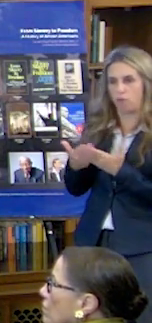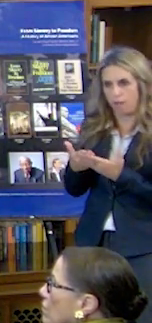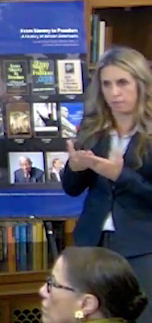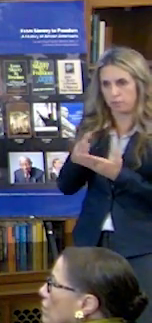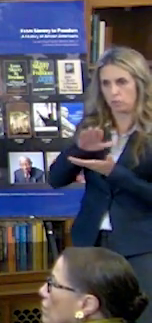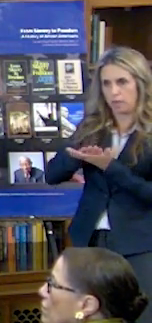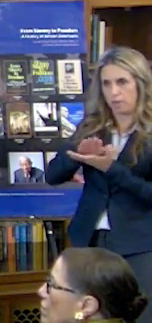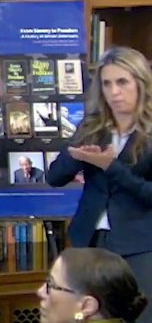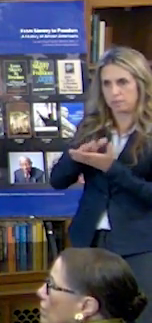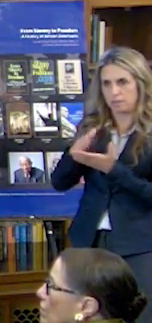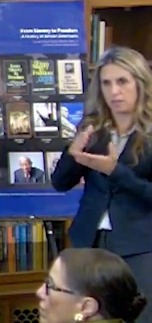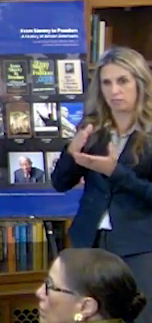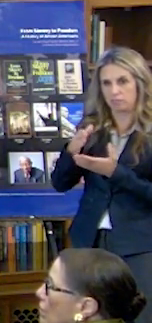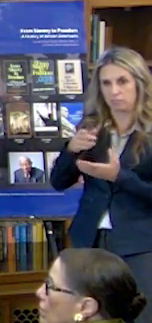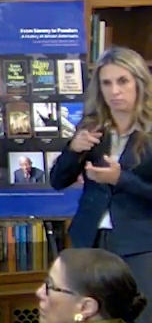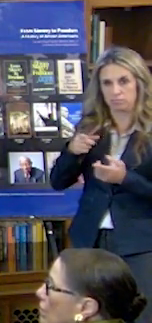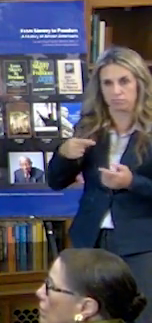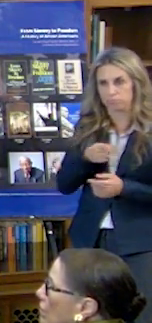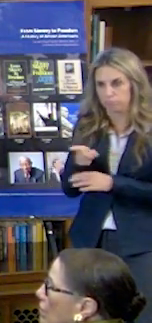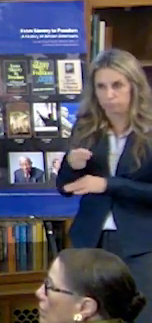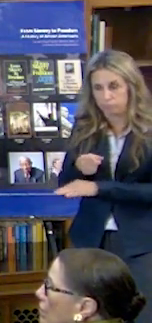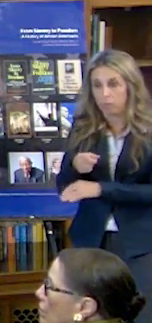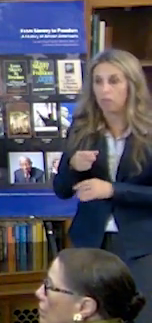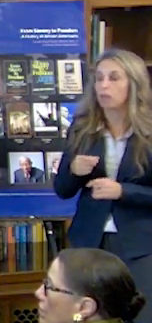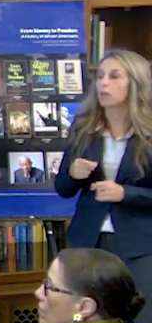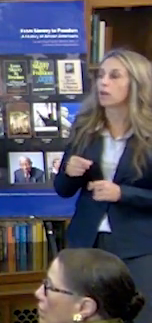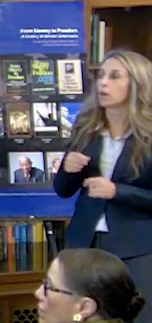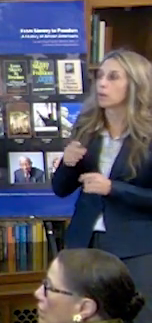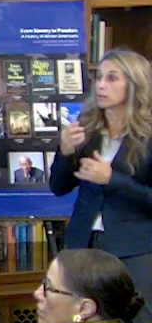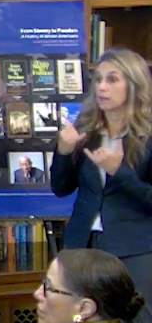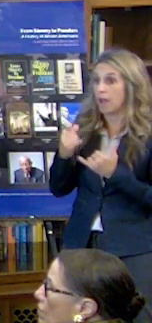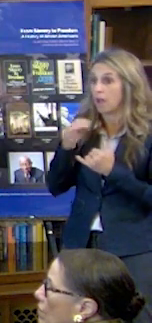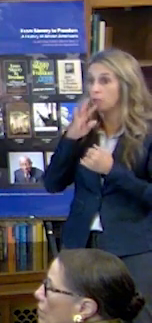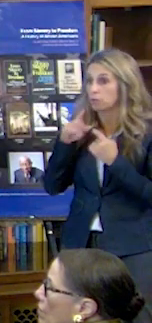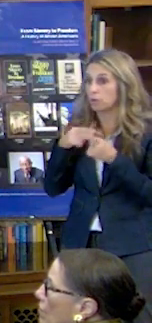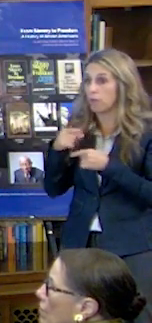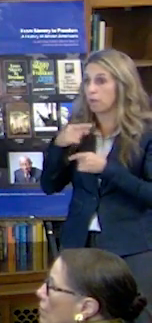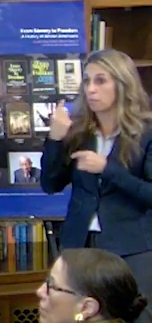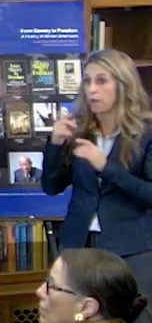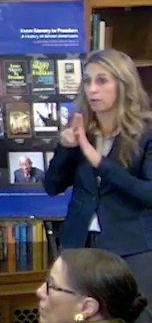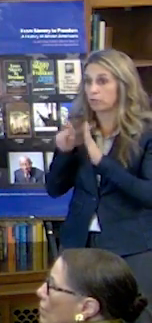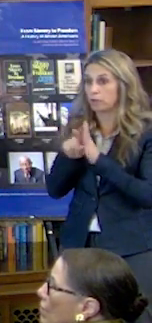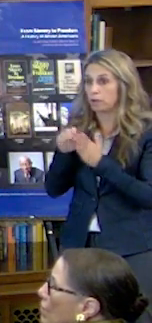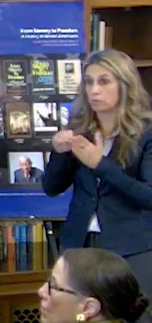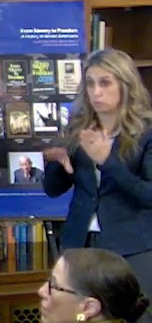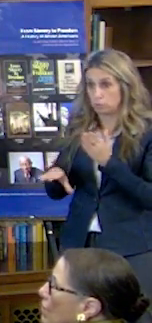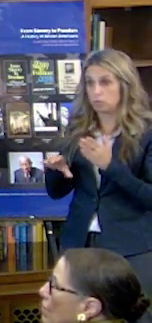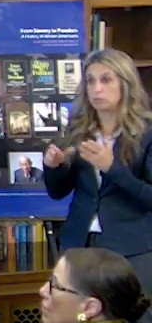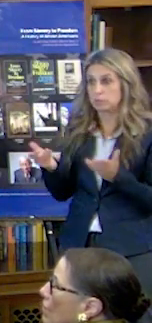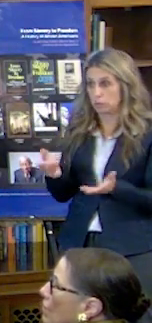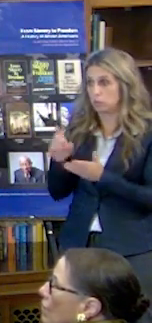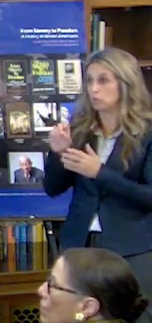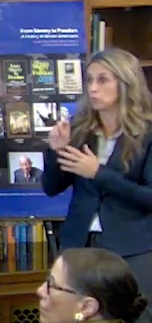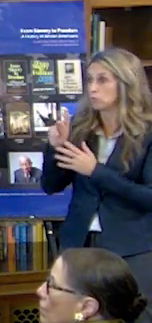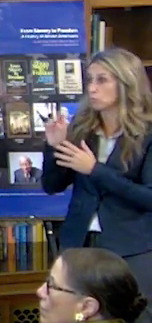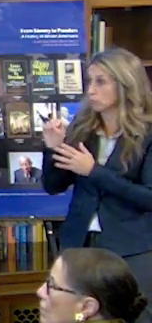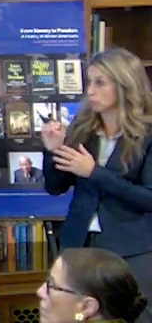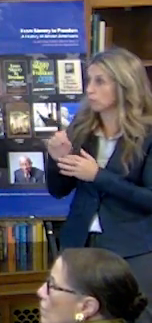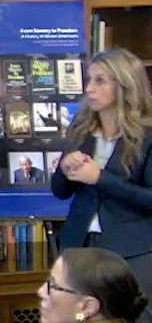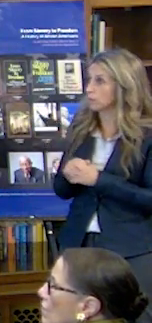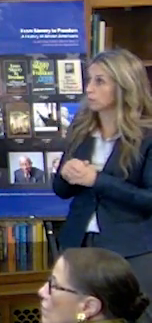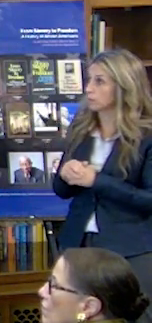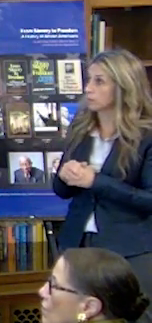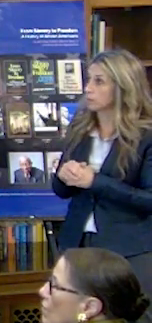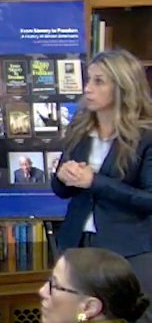ways what I worry about now when I talk to black undergraduate students and now that so many Elite